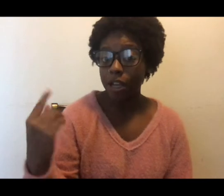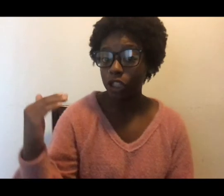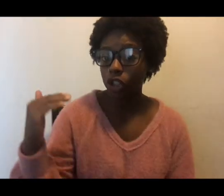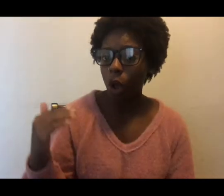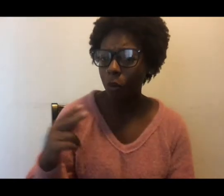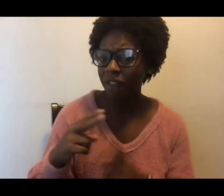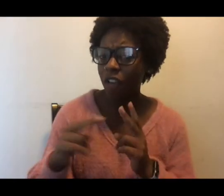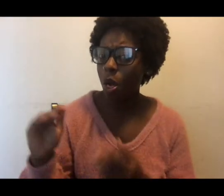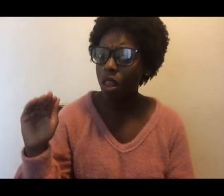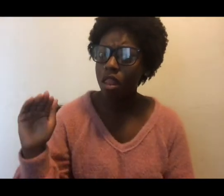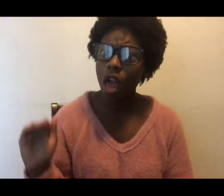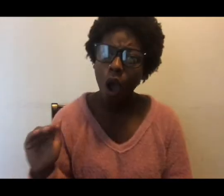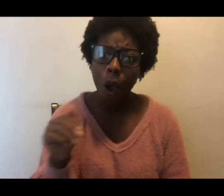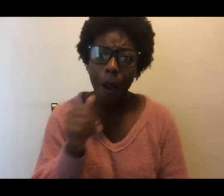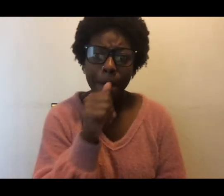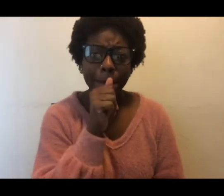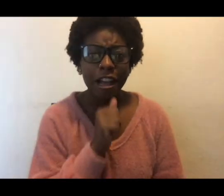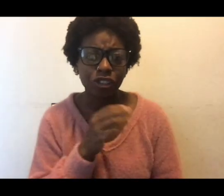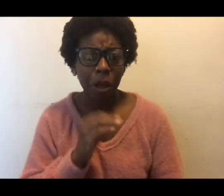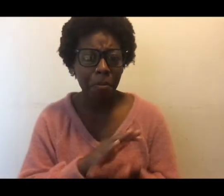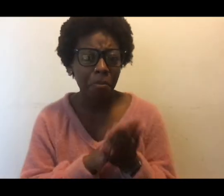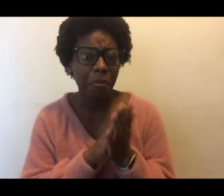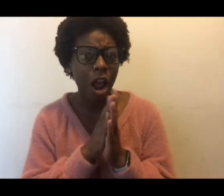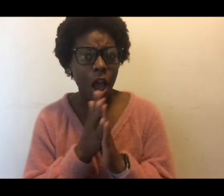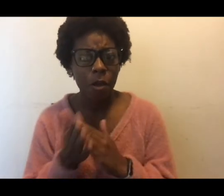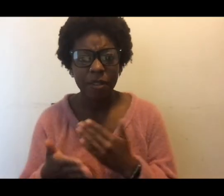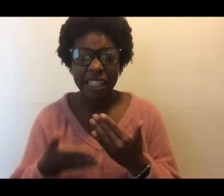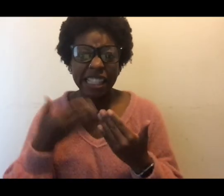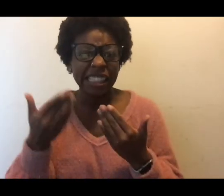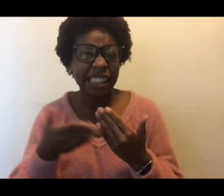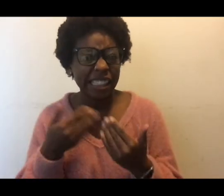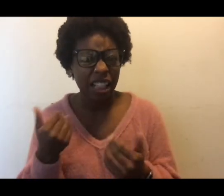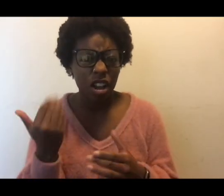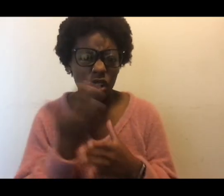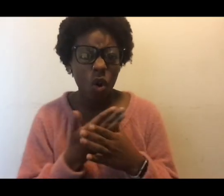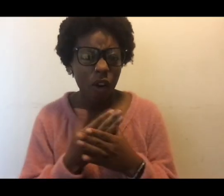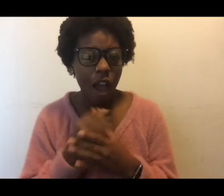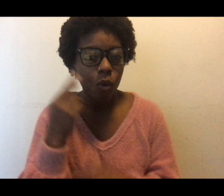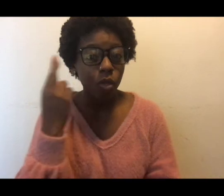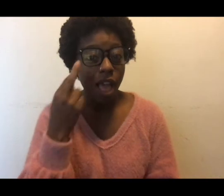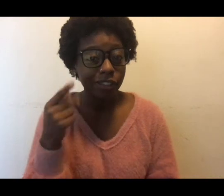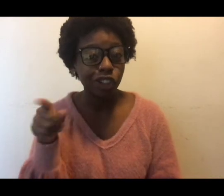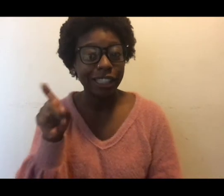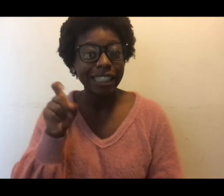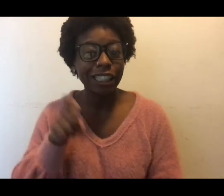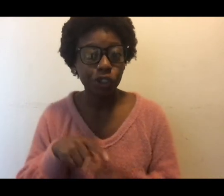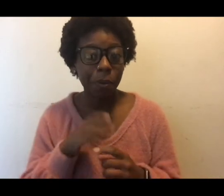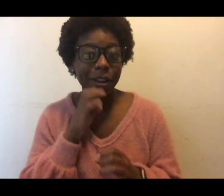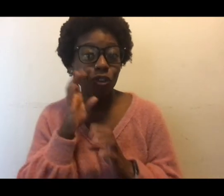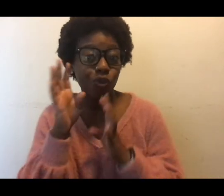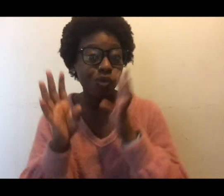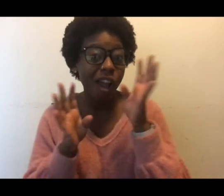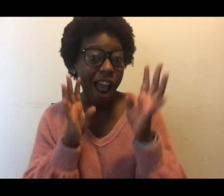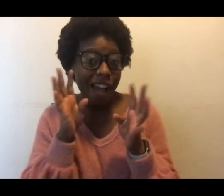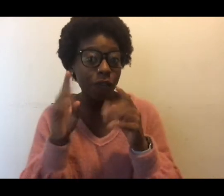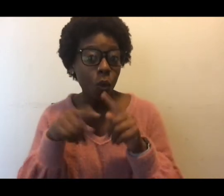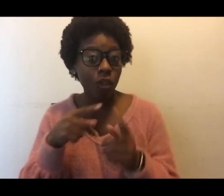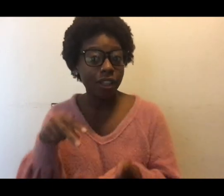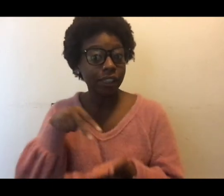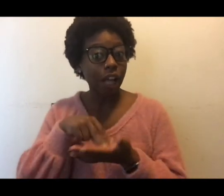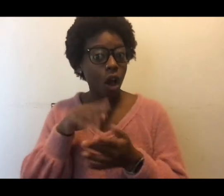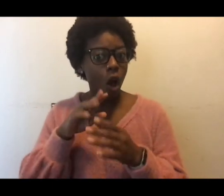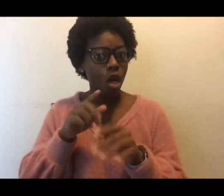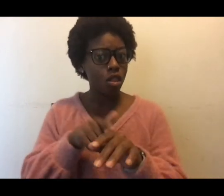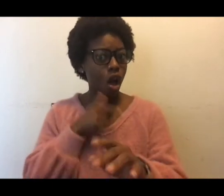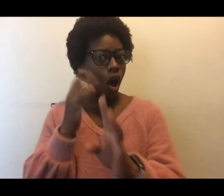a parent who has a child with very low patience and becomes easily annoyed realizes that she needs to be creative when they're standing